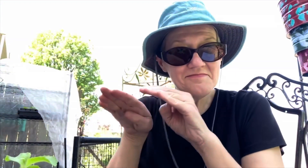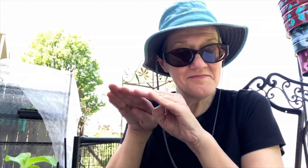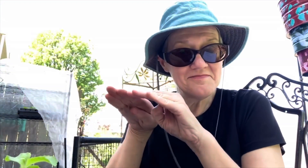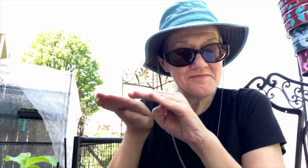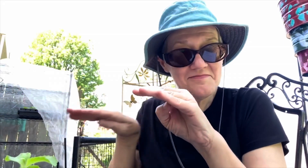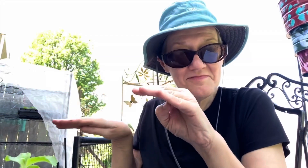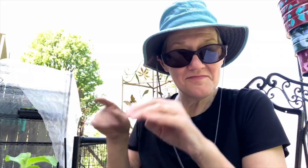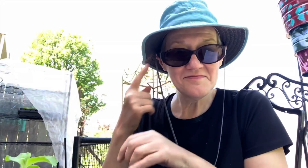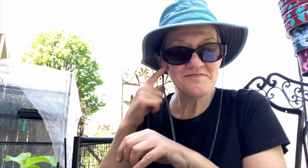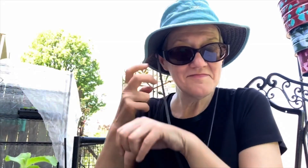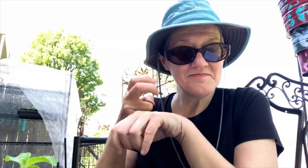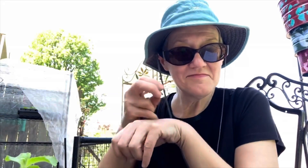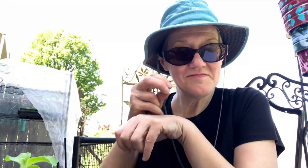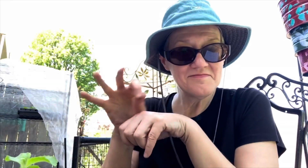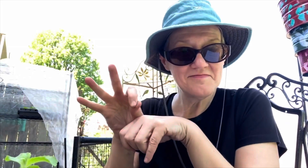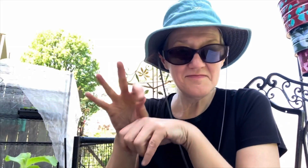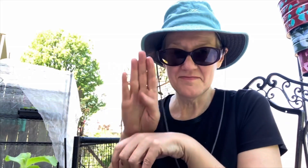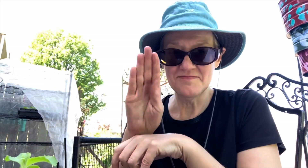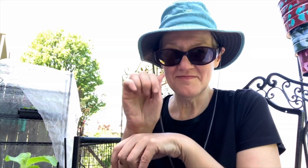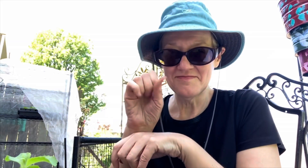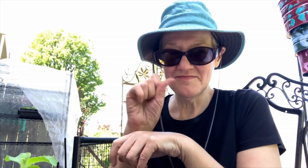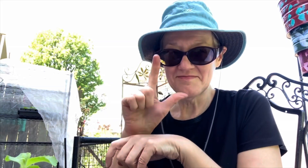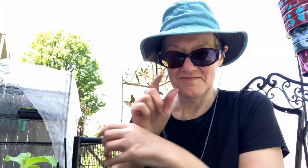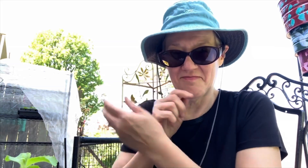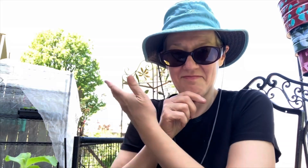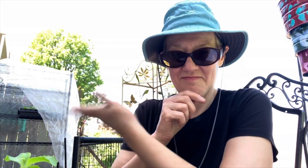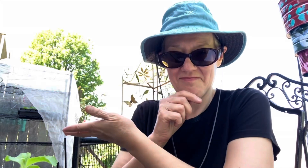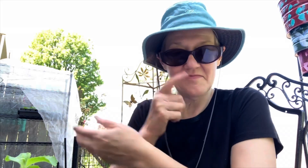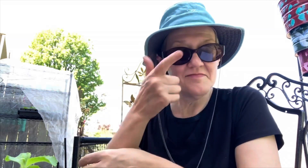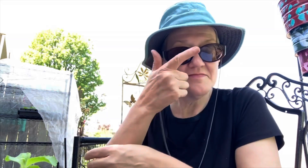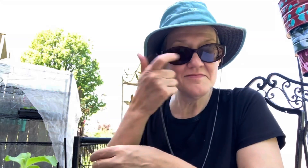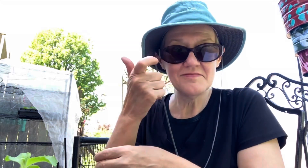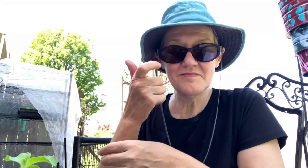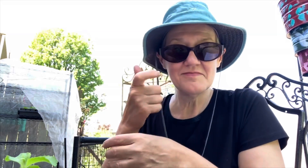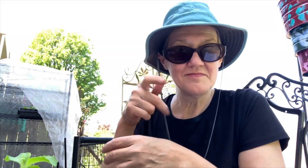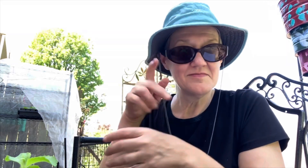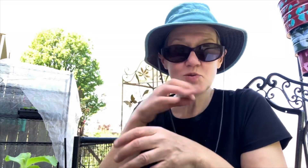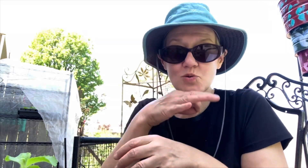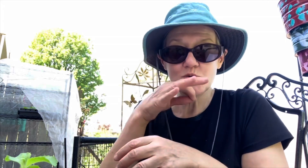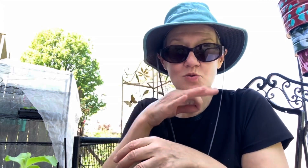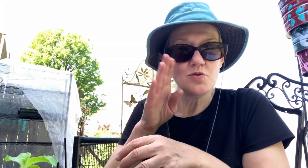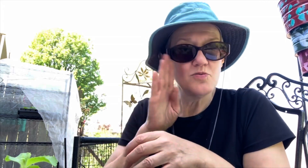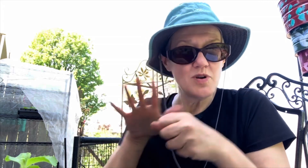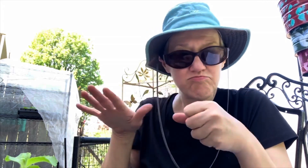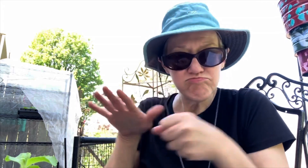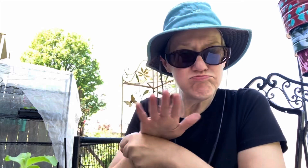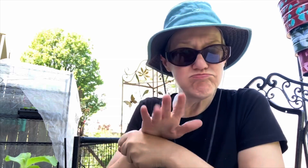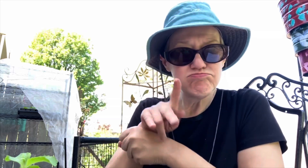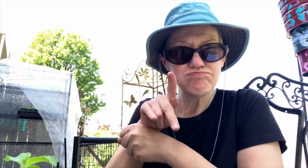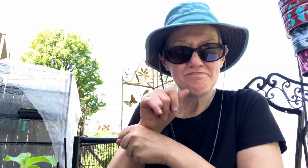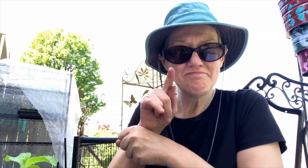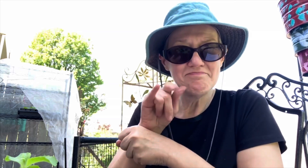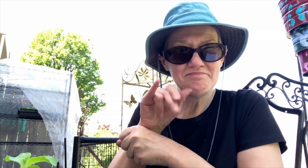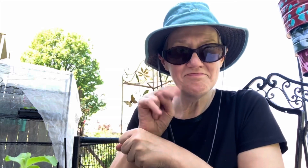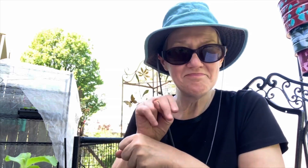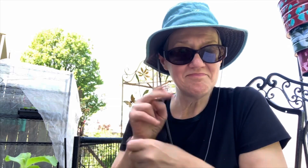Now, I recently added this shelf for hardening off, and the basil's already there, because soon there would be way too